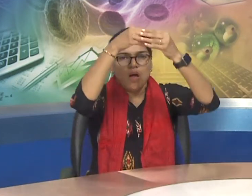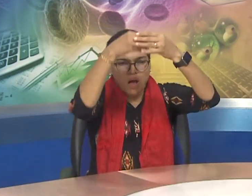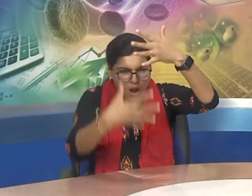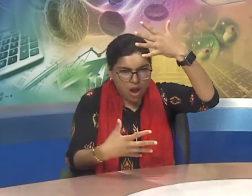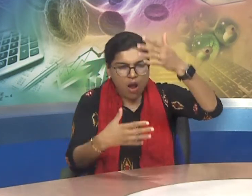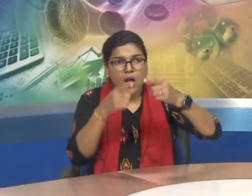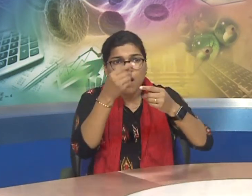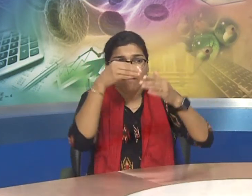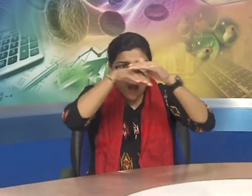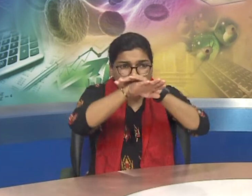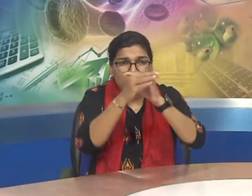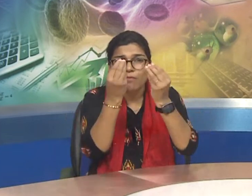Point 4.